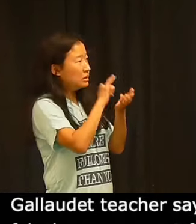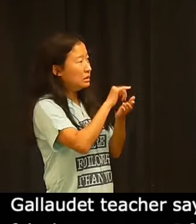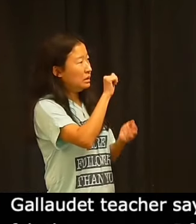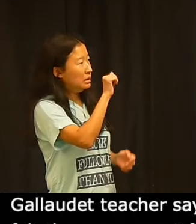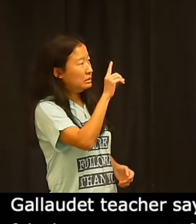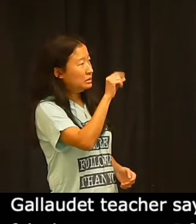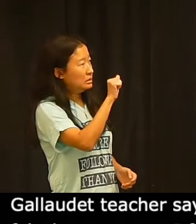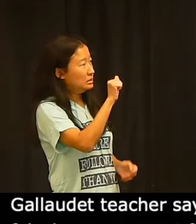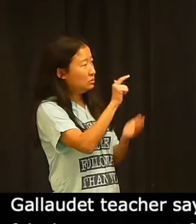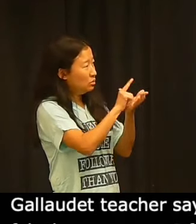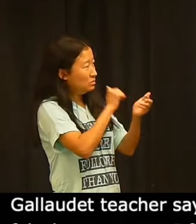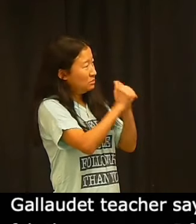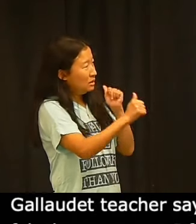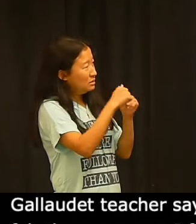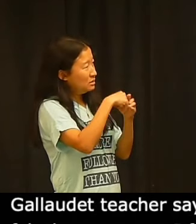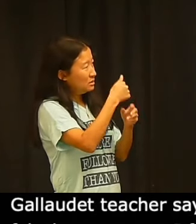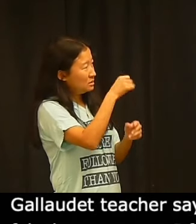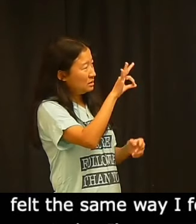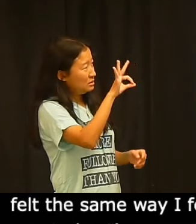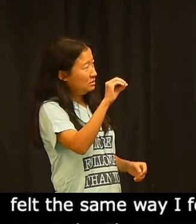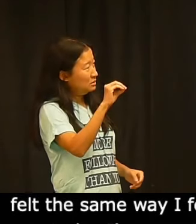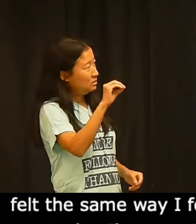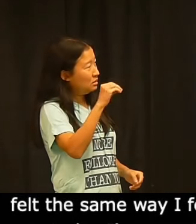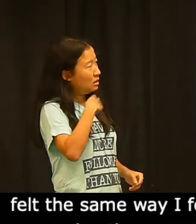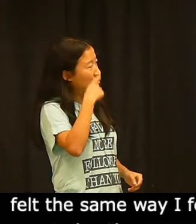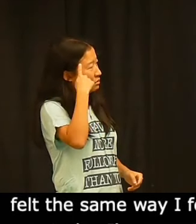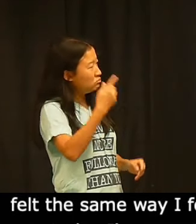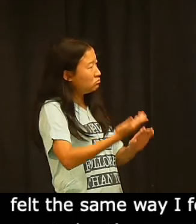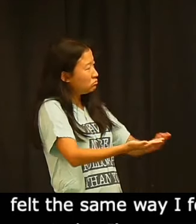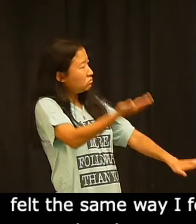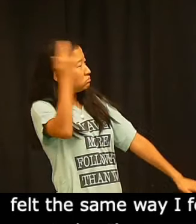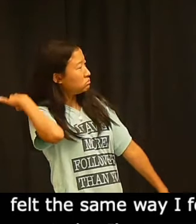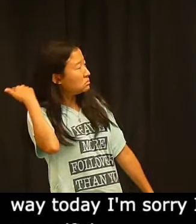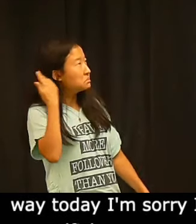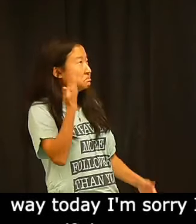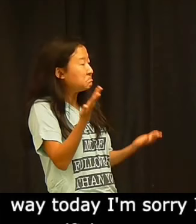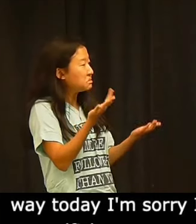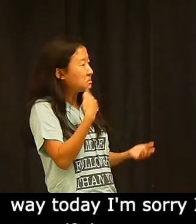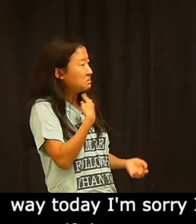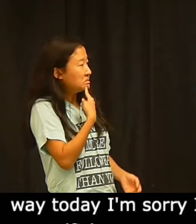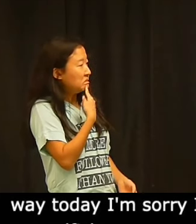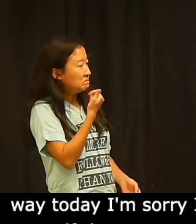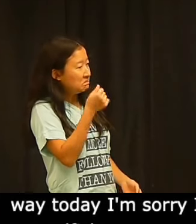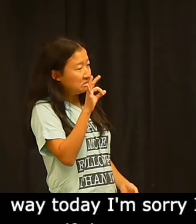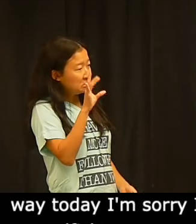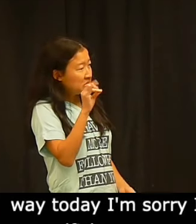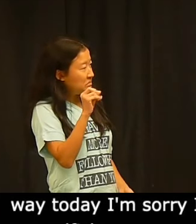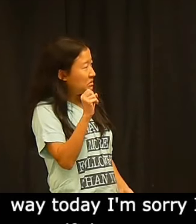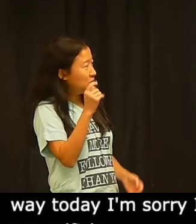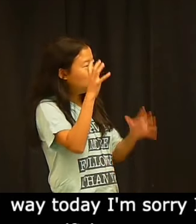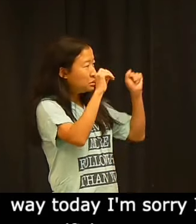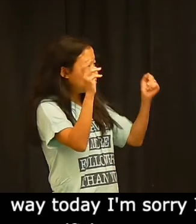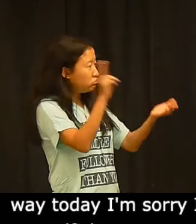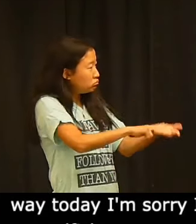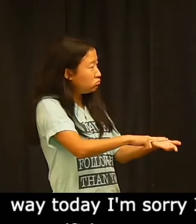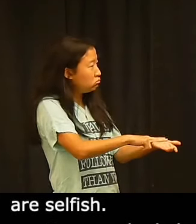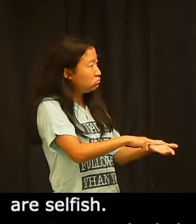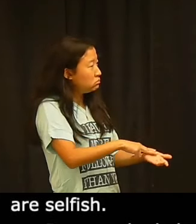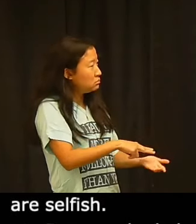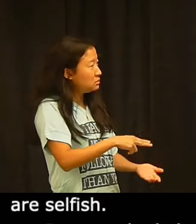I'm a little bit surprised that the ADA law was actually passed in 1990. I thought it was even more than that. I thought it was like 1970s or something